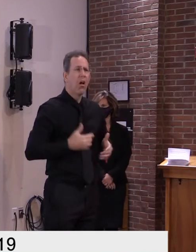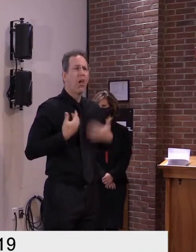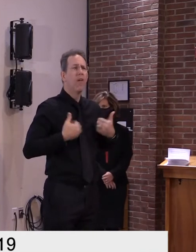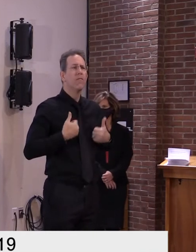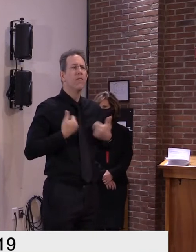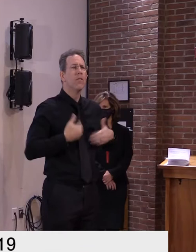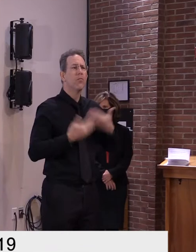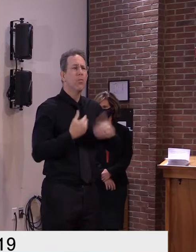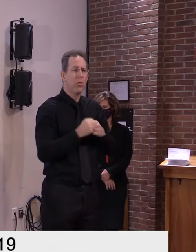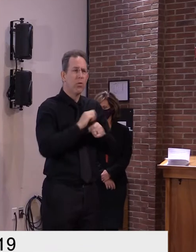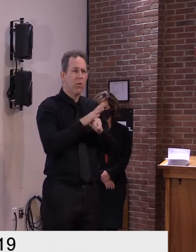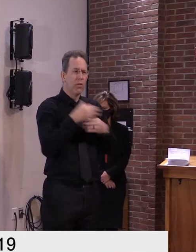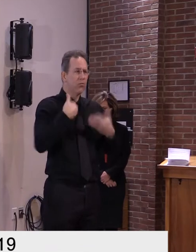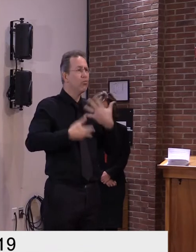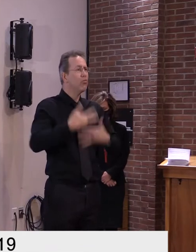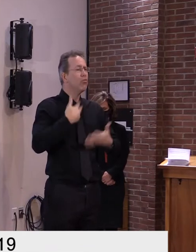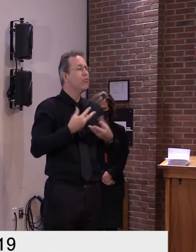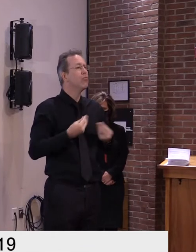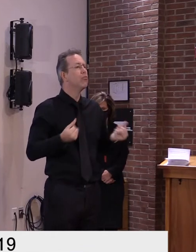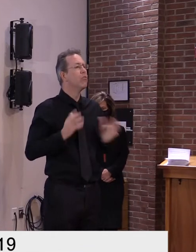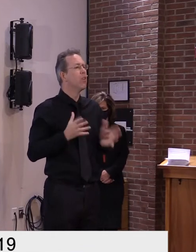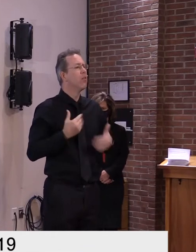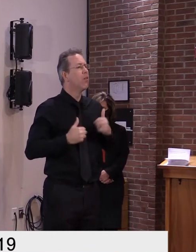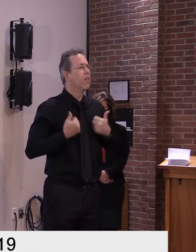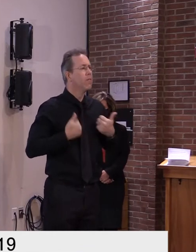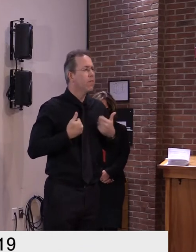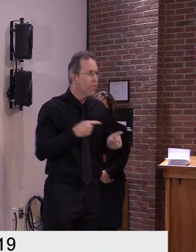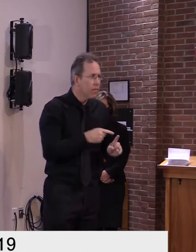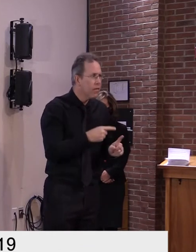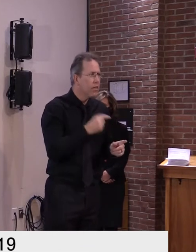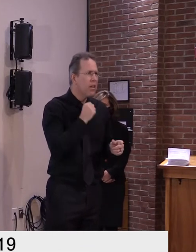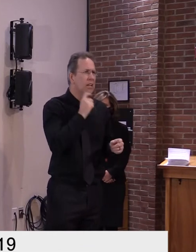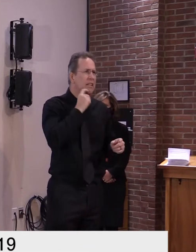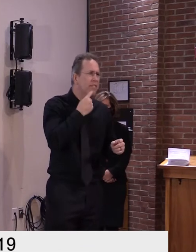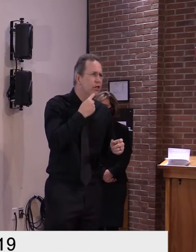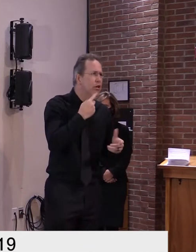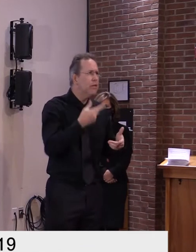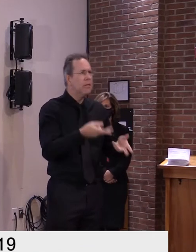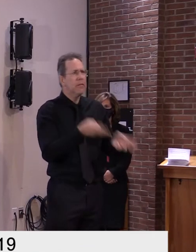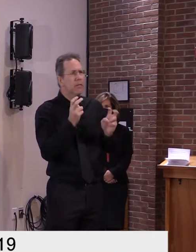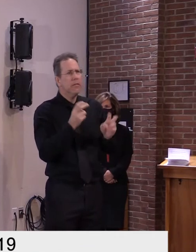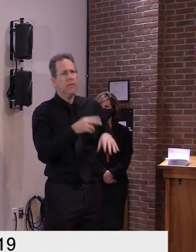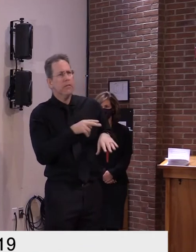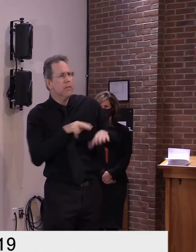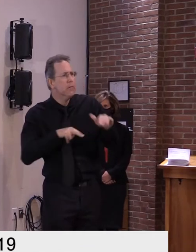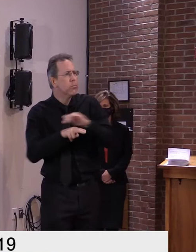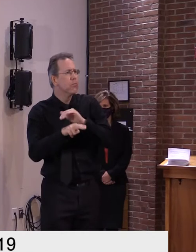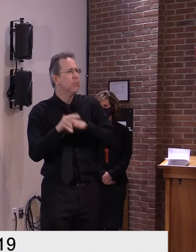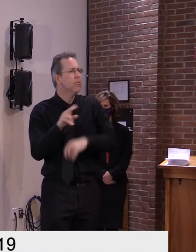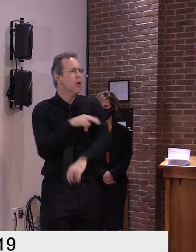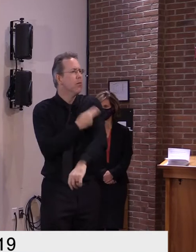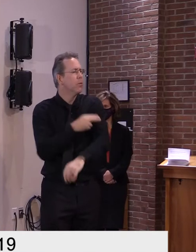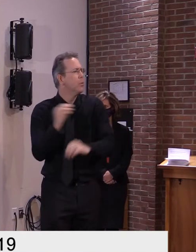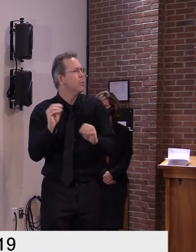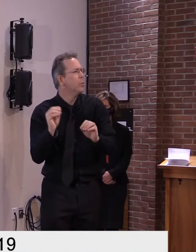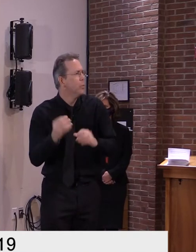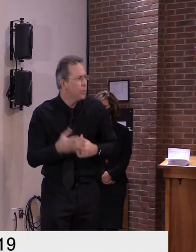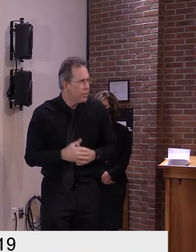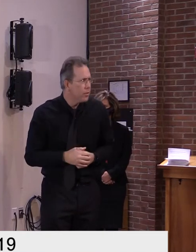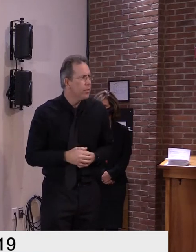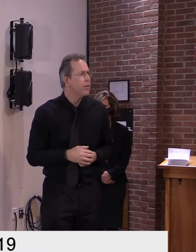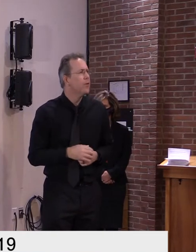such severe symptoms that it totally knocked you for a loop. But the reality is, and we don't know a firm number